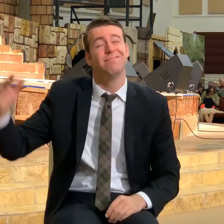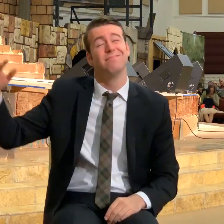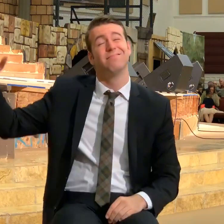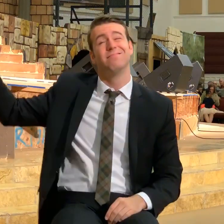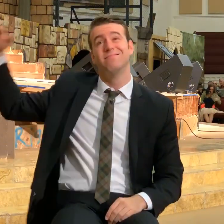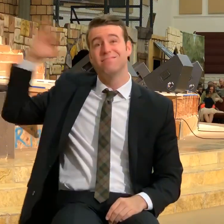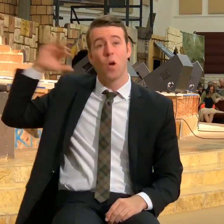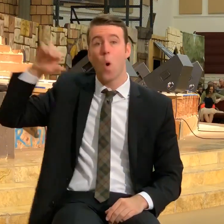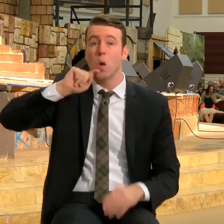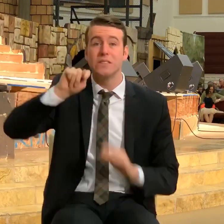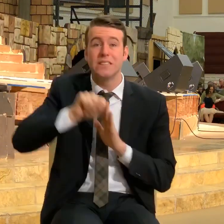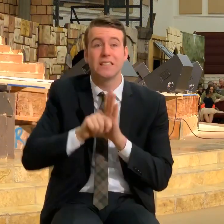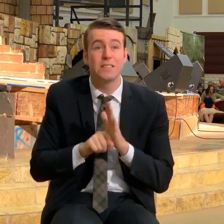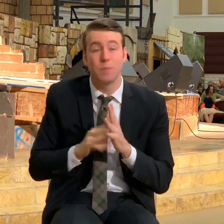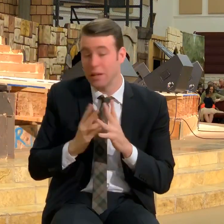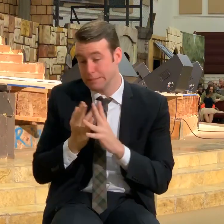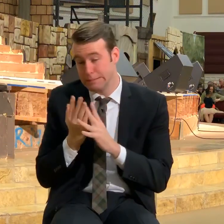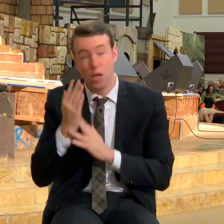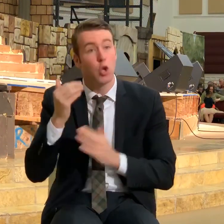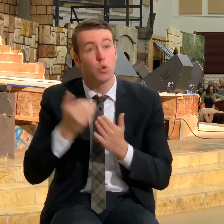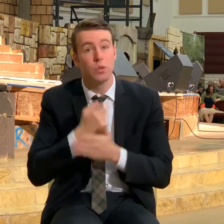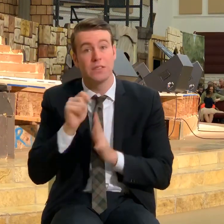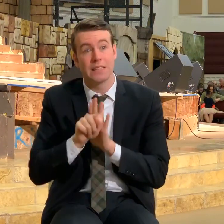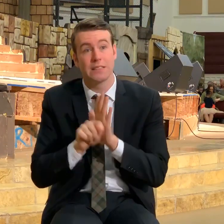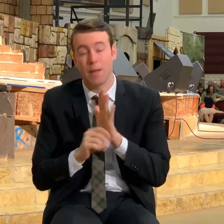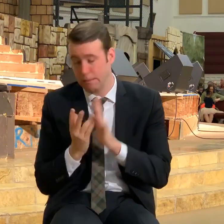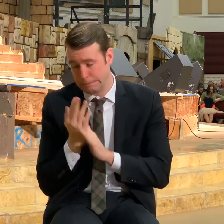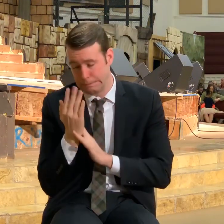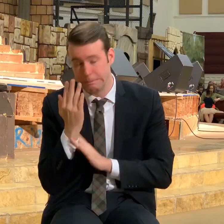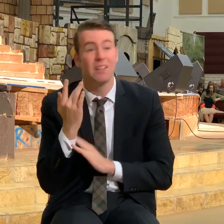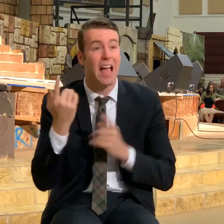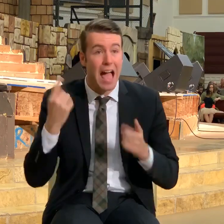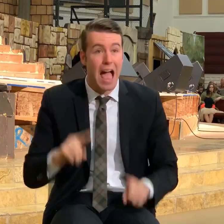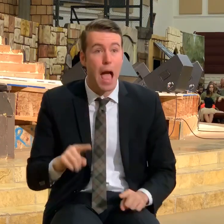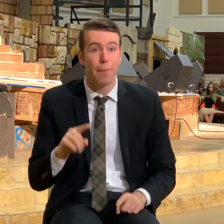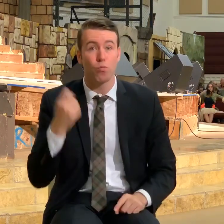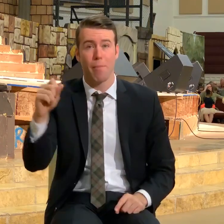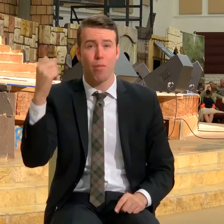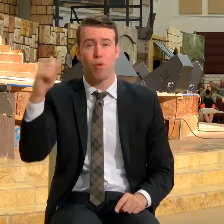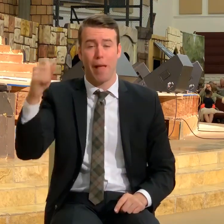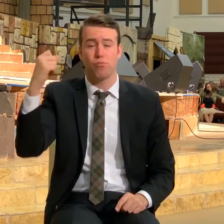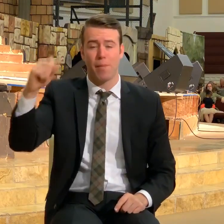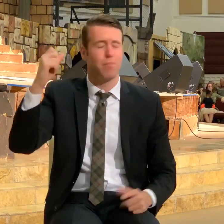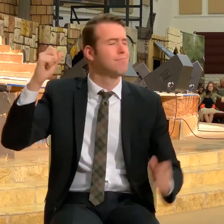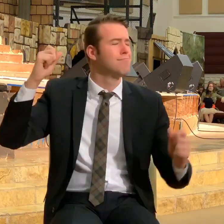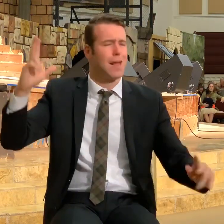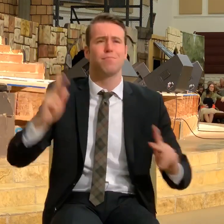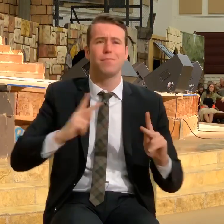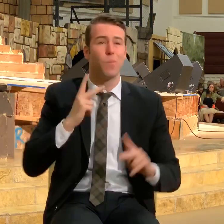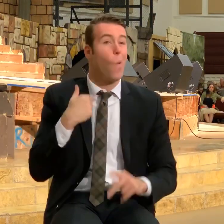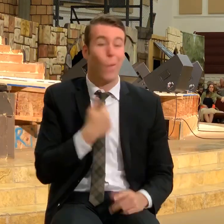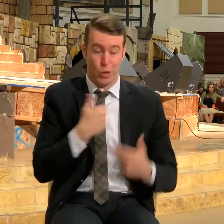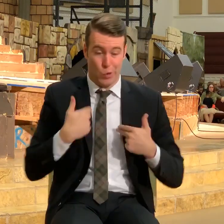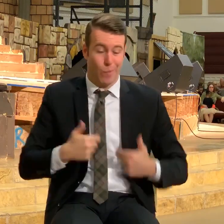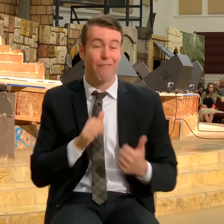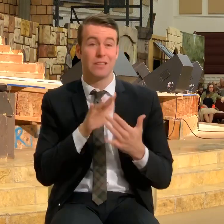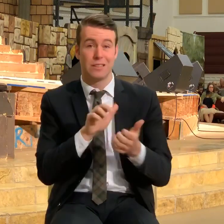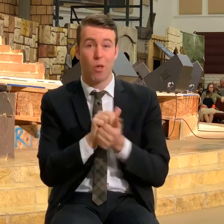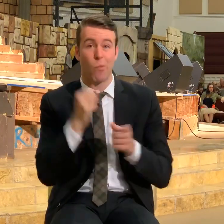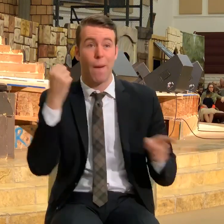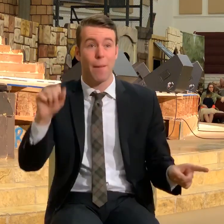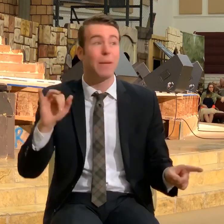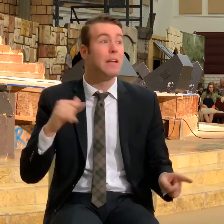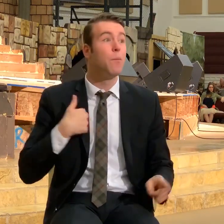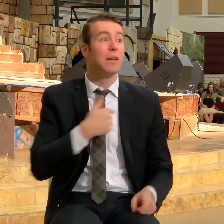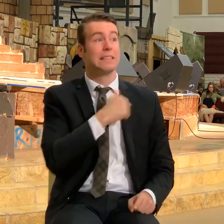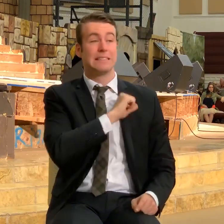in the Old Testament, throughout the New. There was rebellion all the way through the Word of God. It's one of the things that we deal with. So as saints of